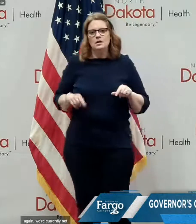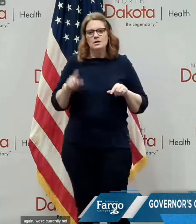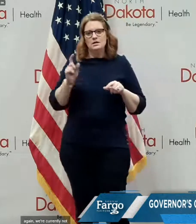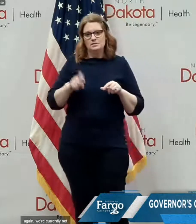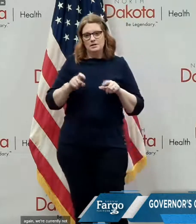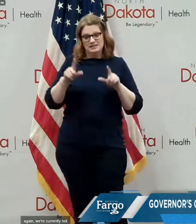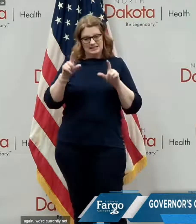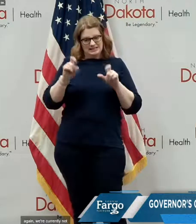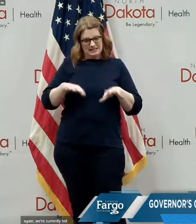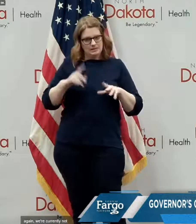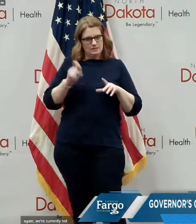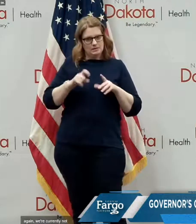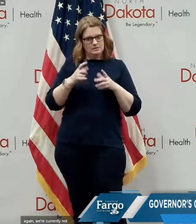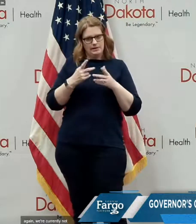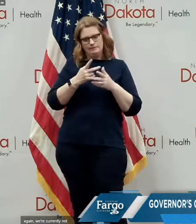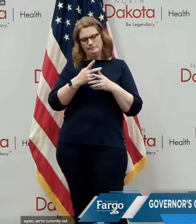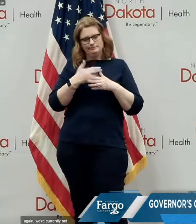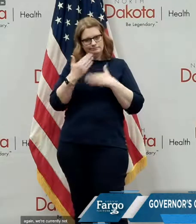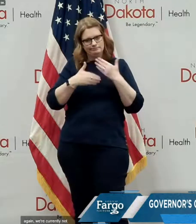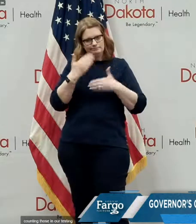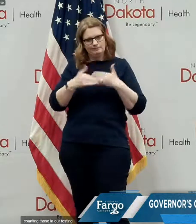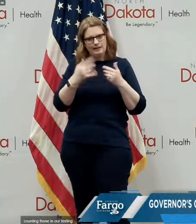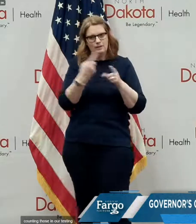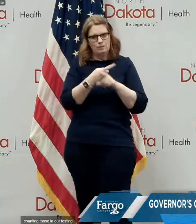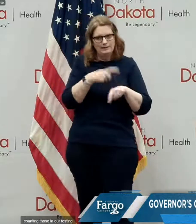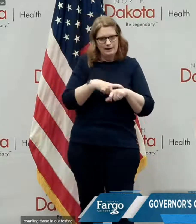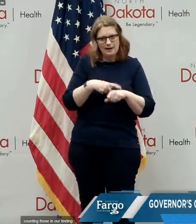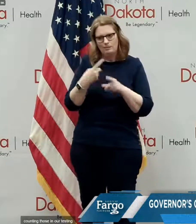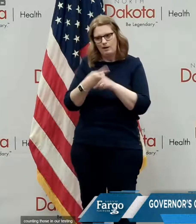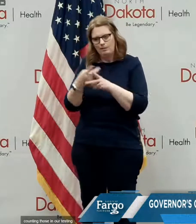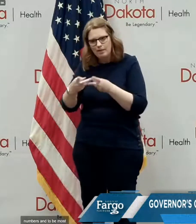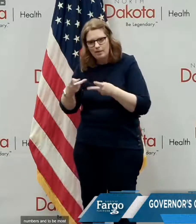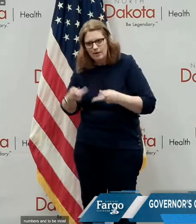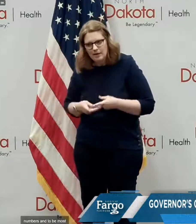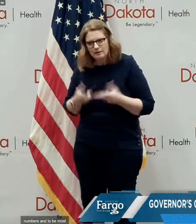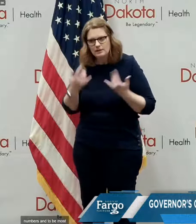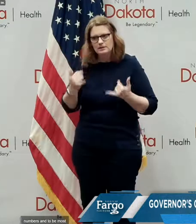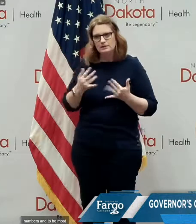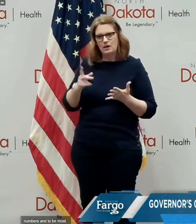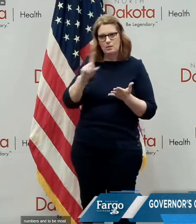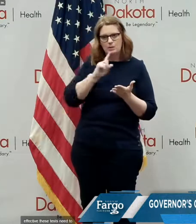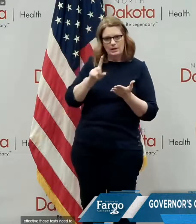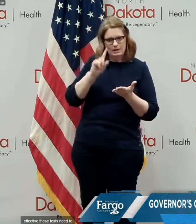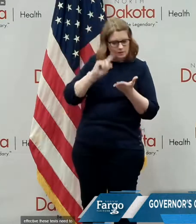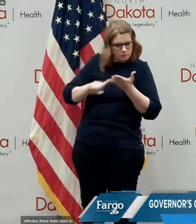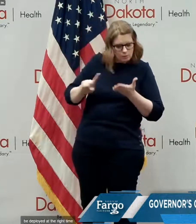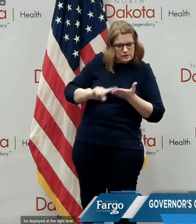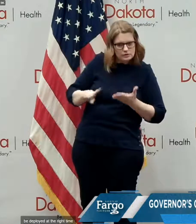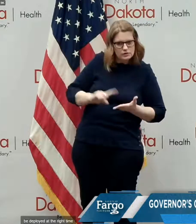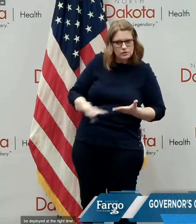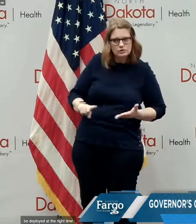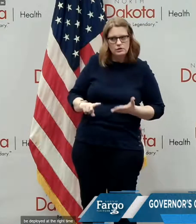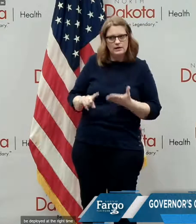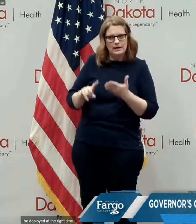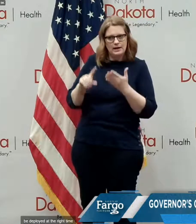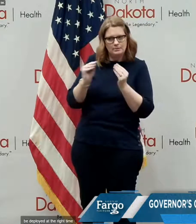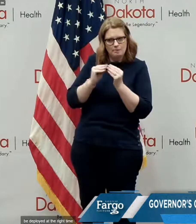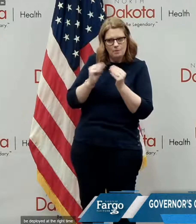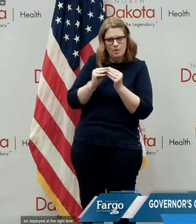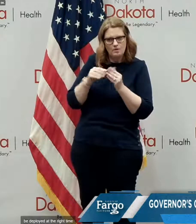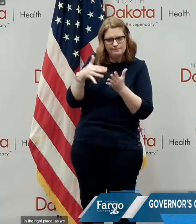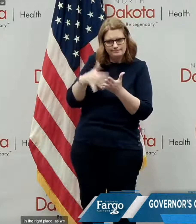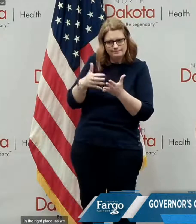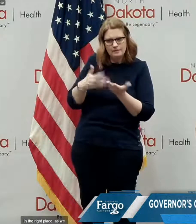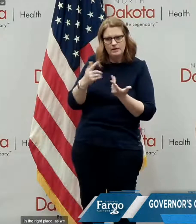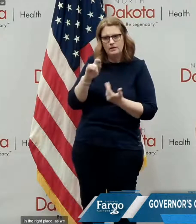time in the right place. As we complete and work through more studies to validate the point of care test, the